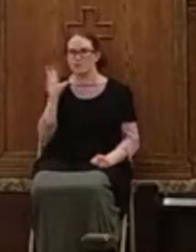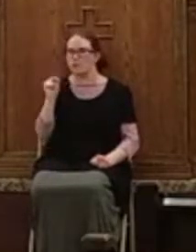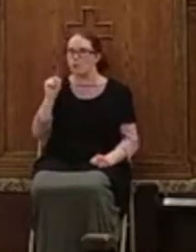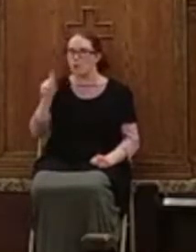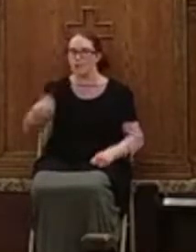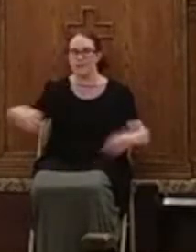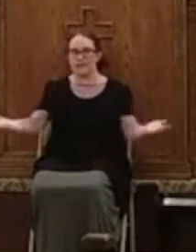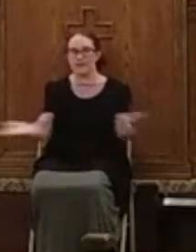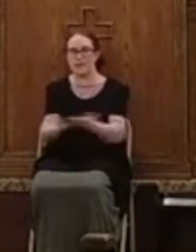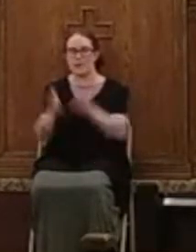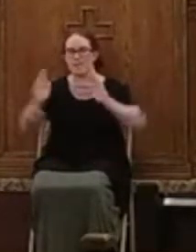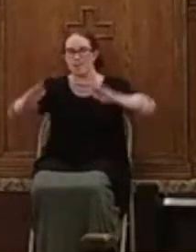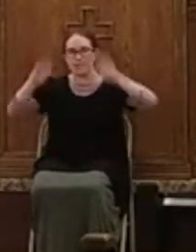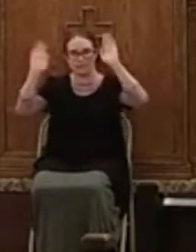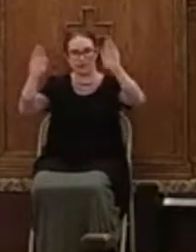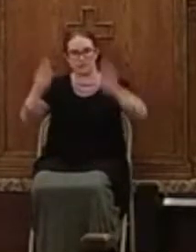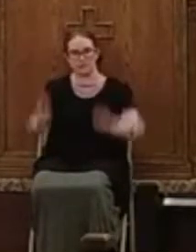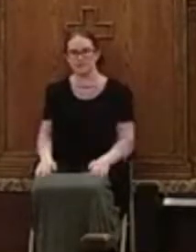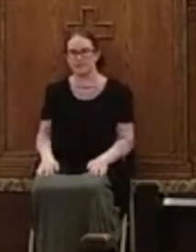in this building perfect. That's